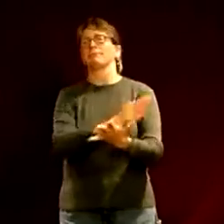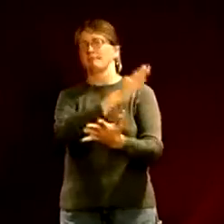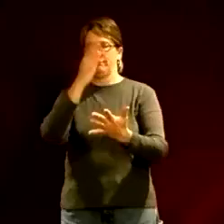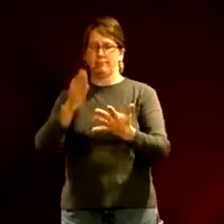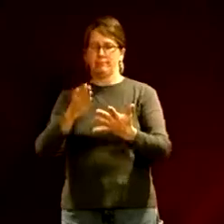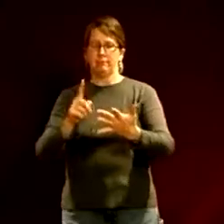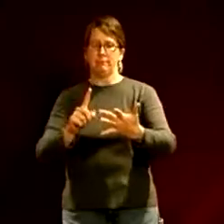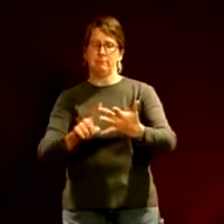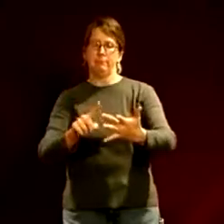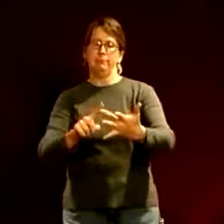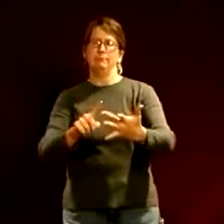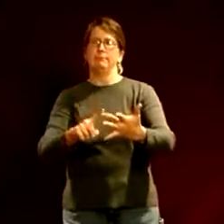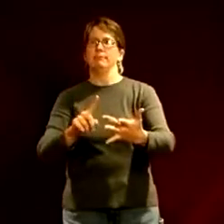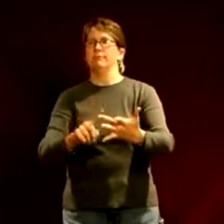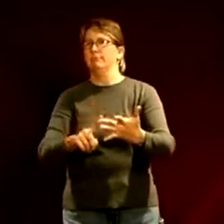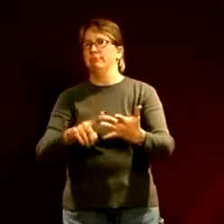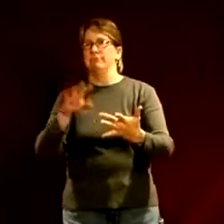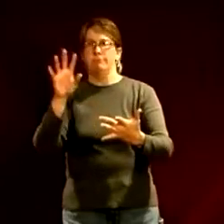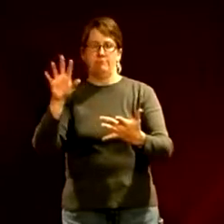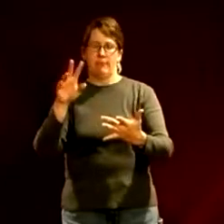that or used any of those, so I'm not exactly sure on the cost for that.